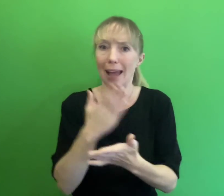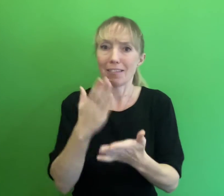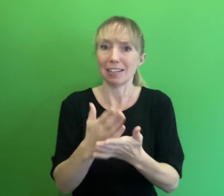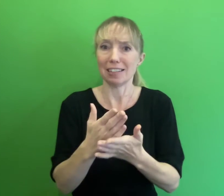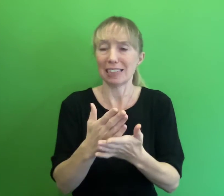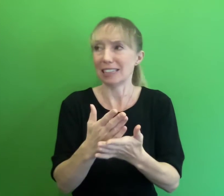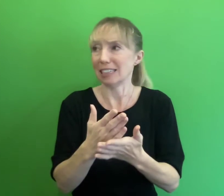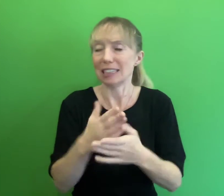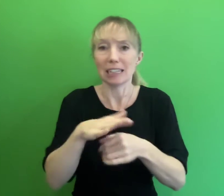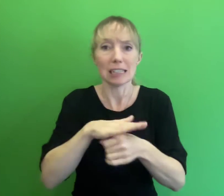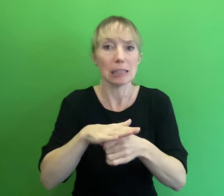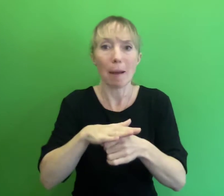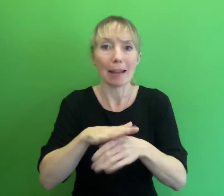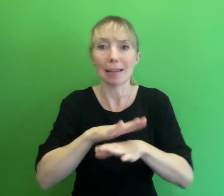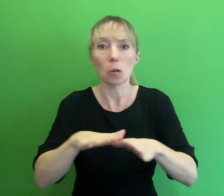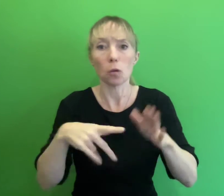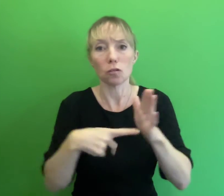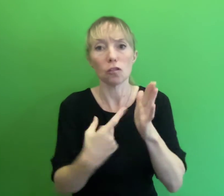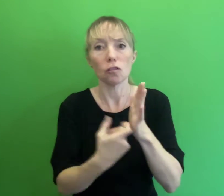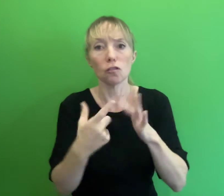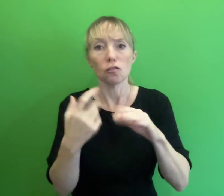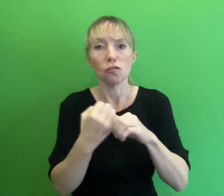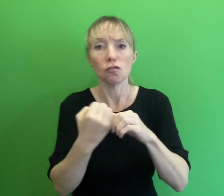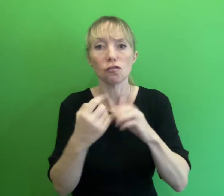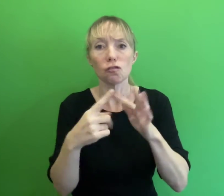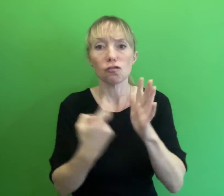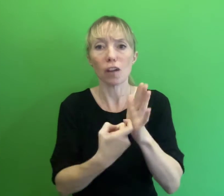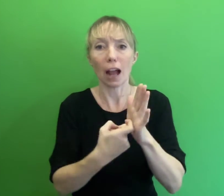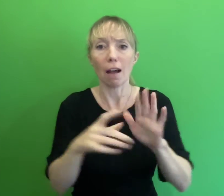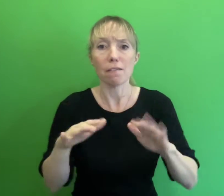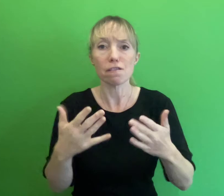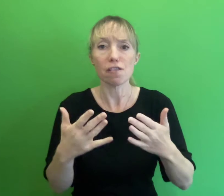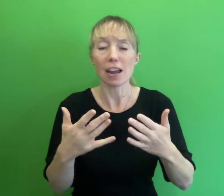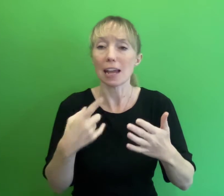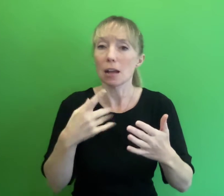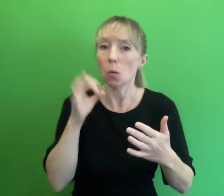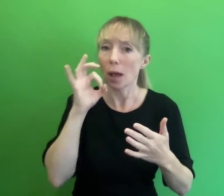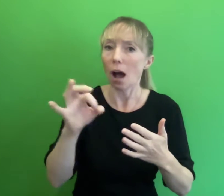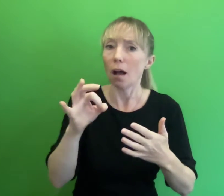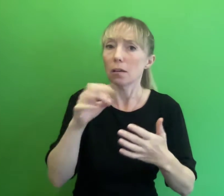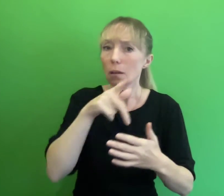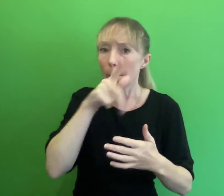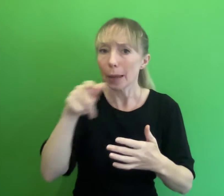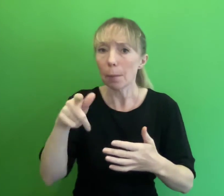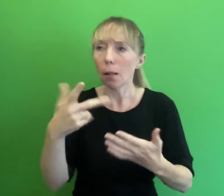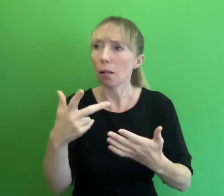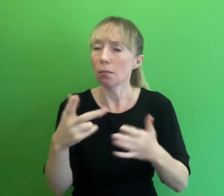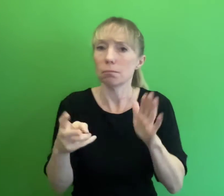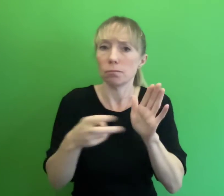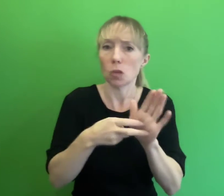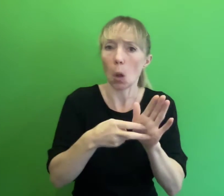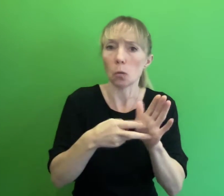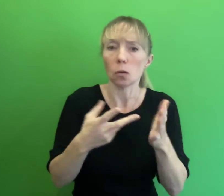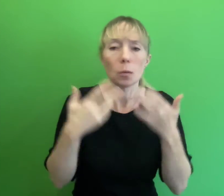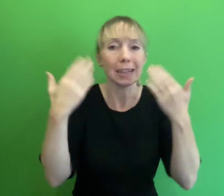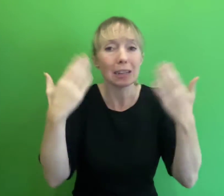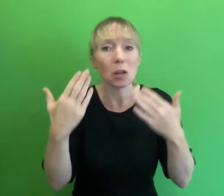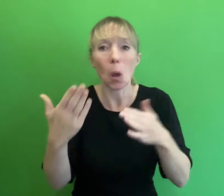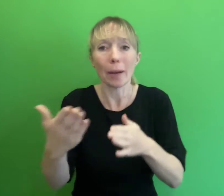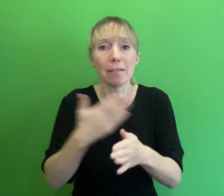we requested that people put content notes on anything likely to trigger, we did not know in advance what people would be bringing to the